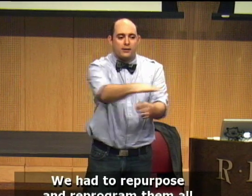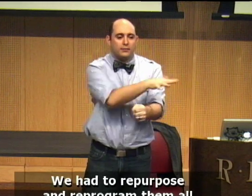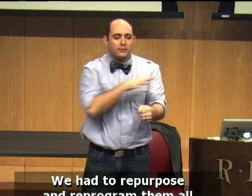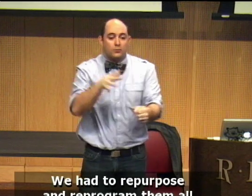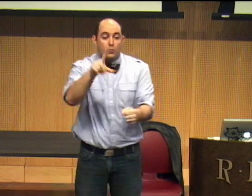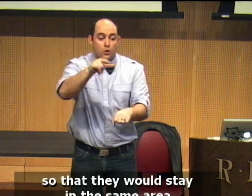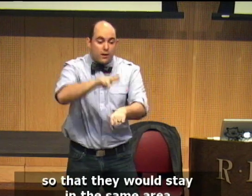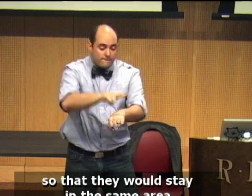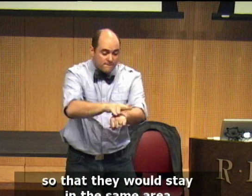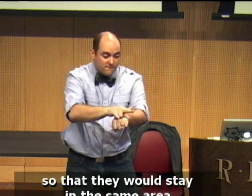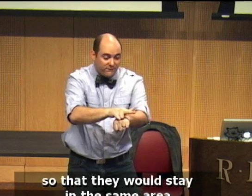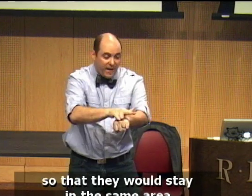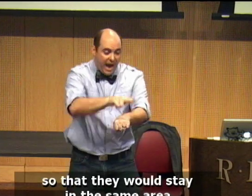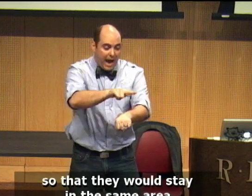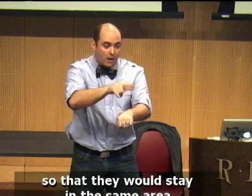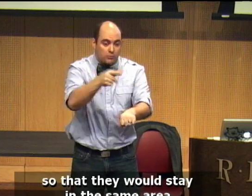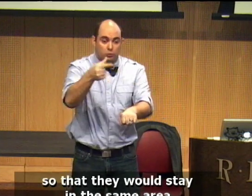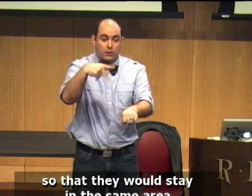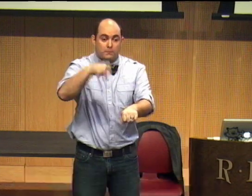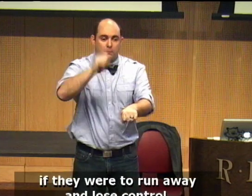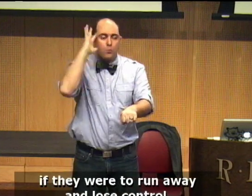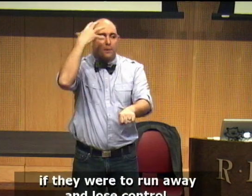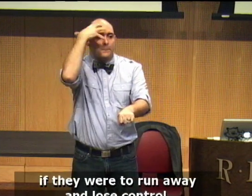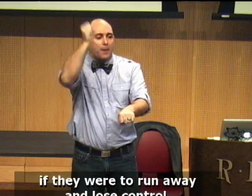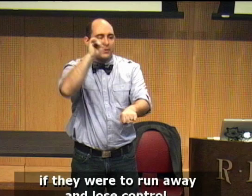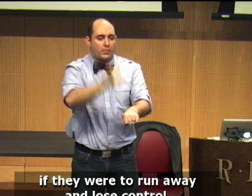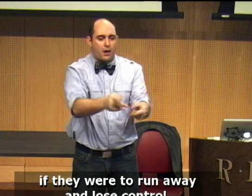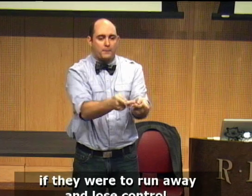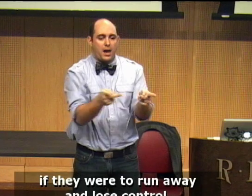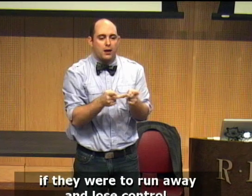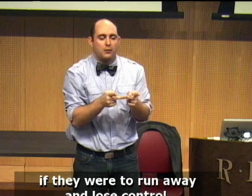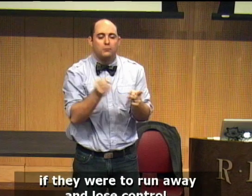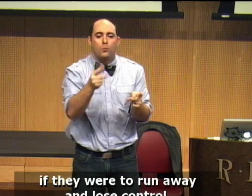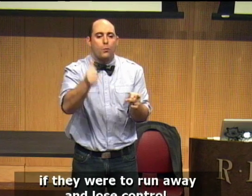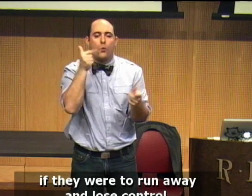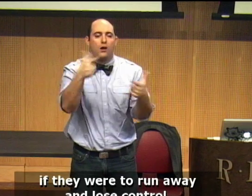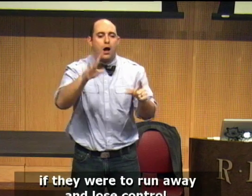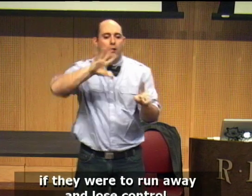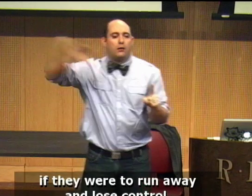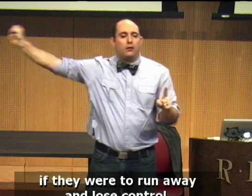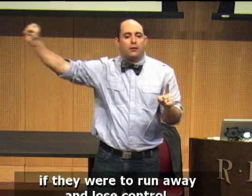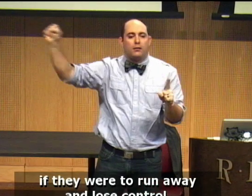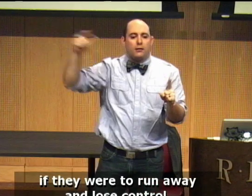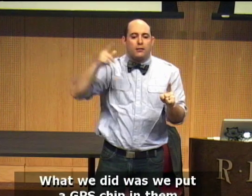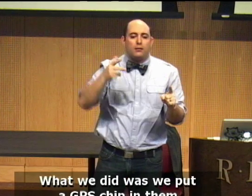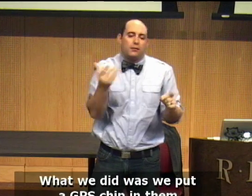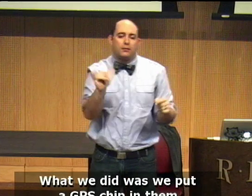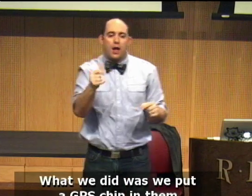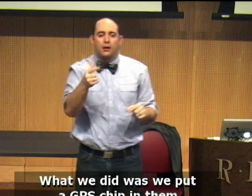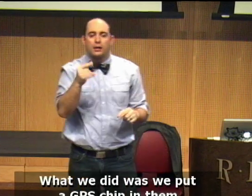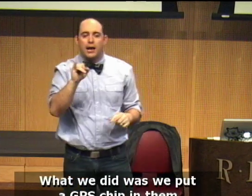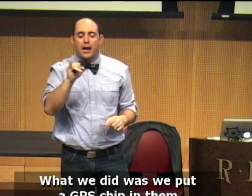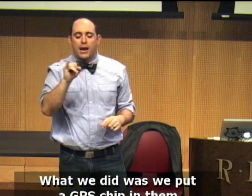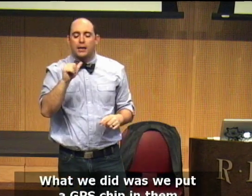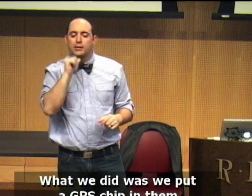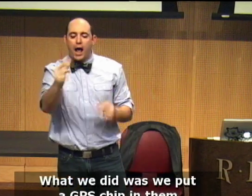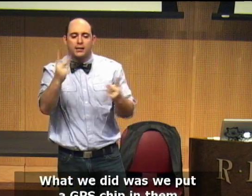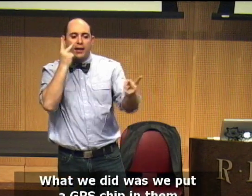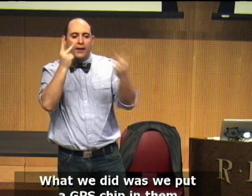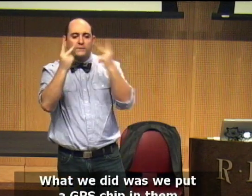them all so that they would stay in the same area if they were to run away and lose control. What we did was we put a GPS chip in